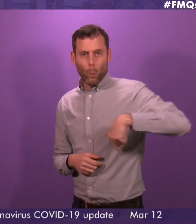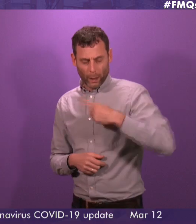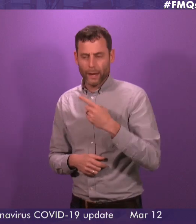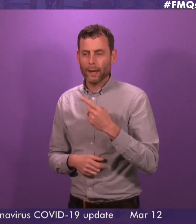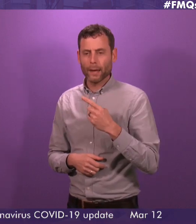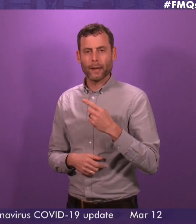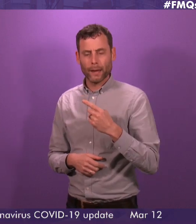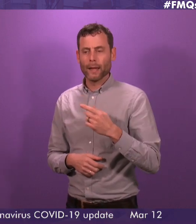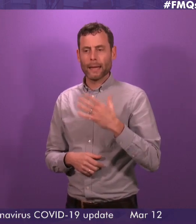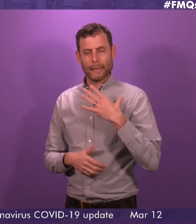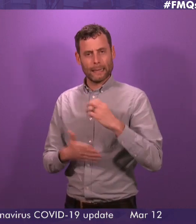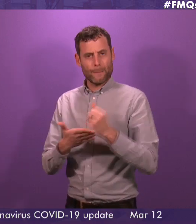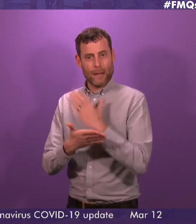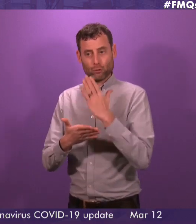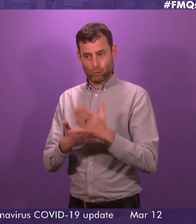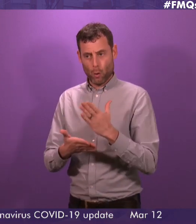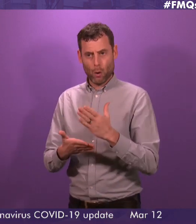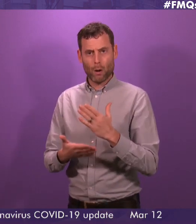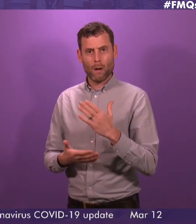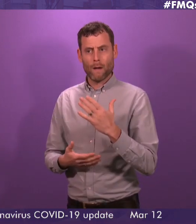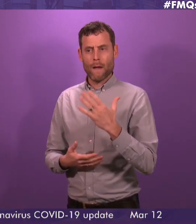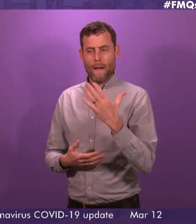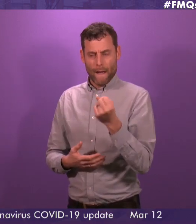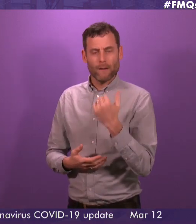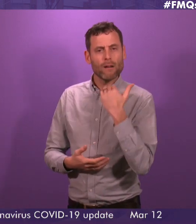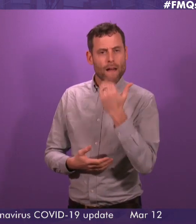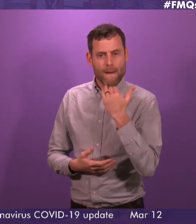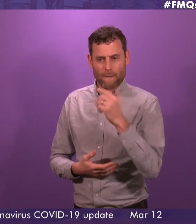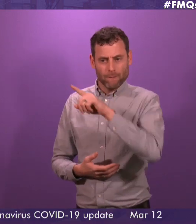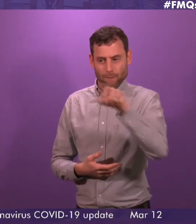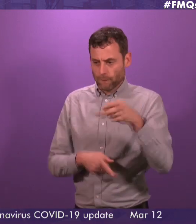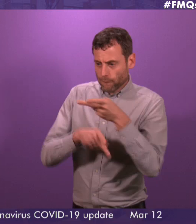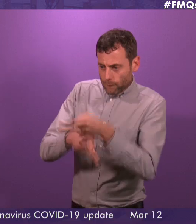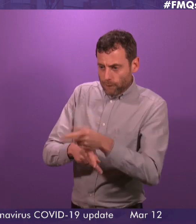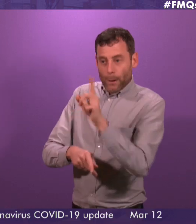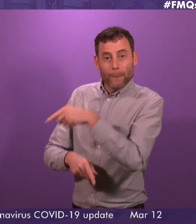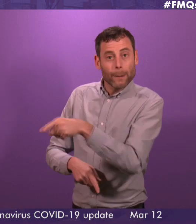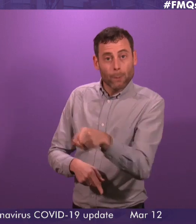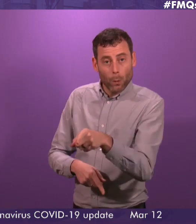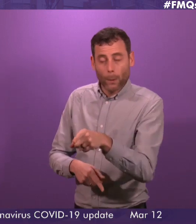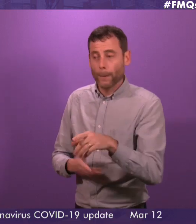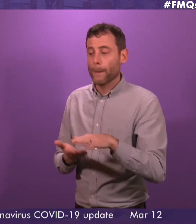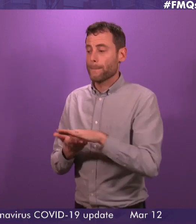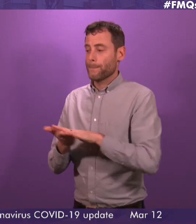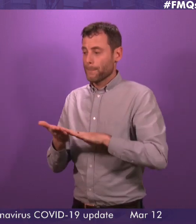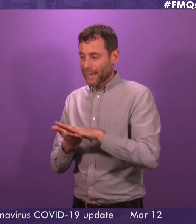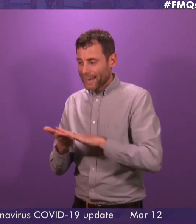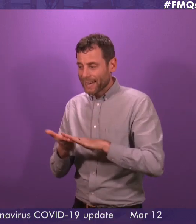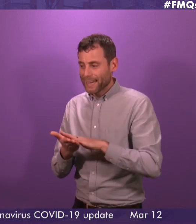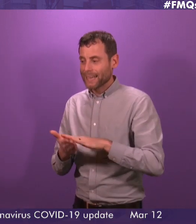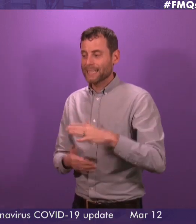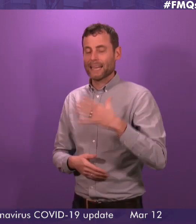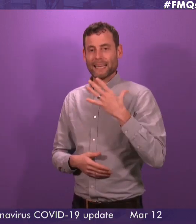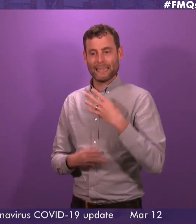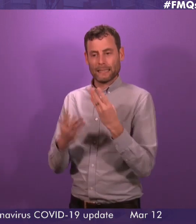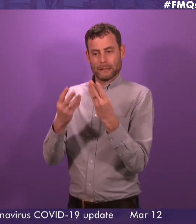to create capacity in our hospital setting requires moving some more of that